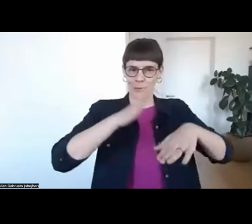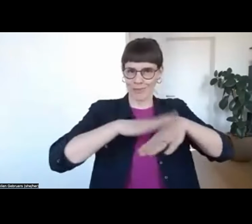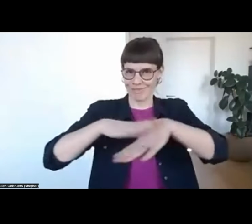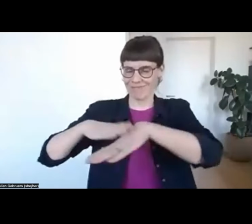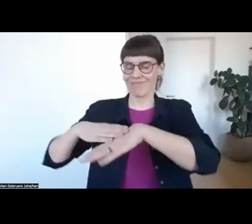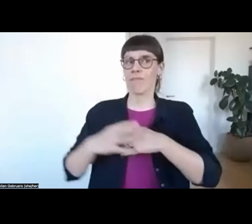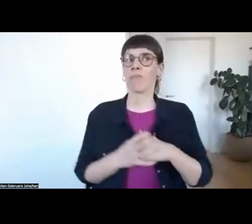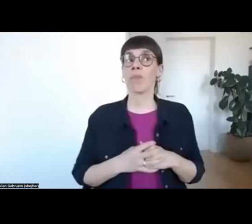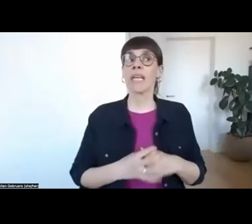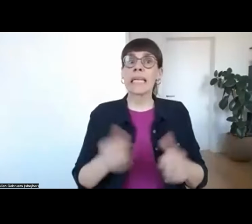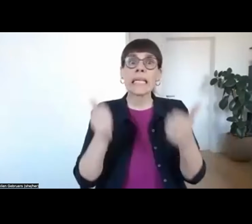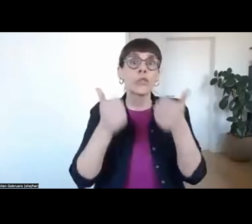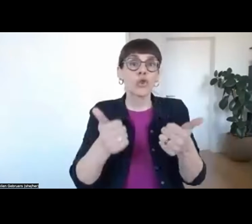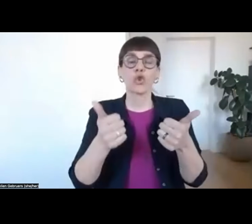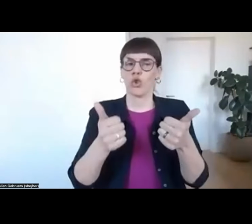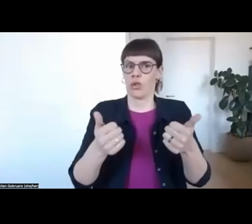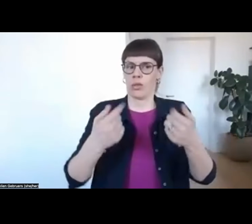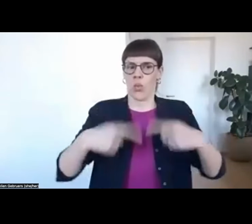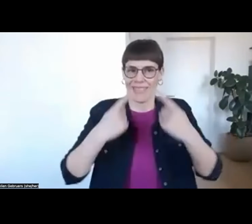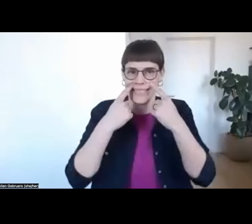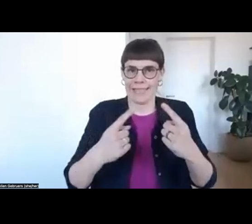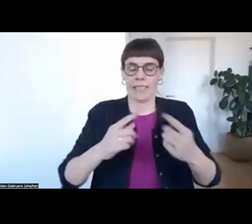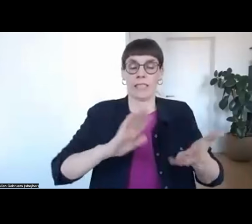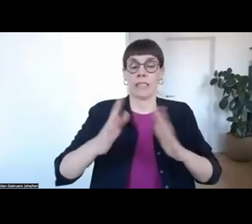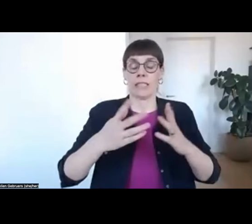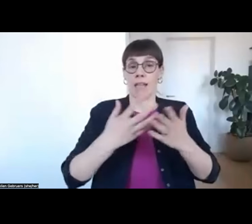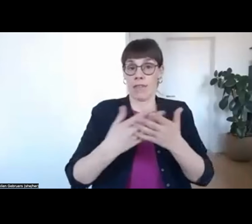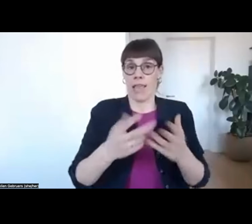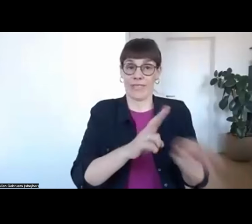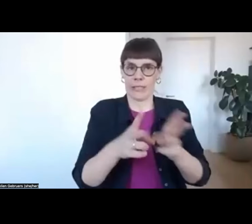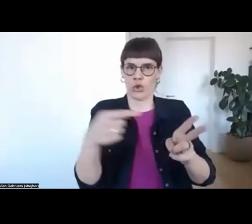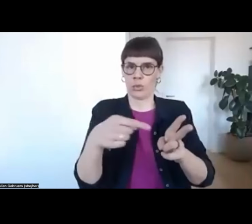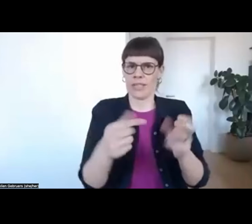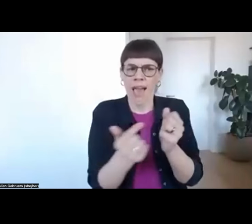I also want to clarify, and to touch on this,